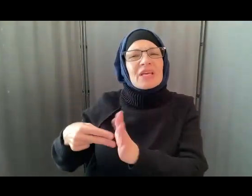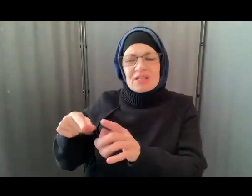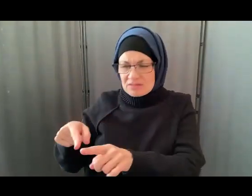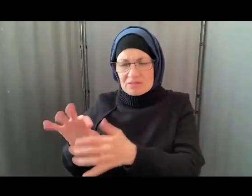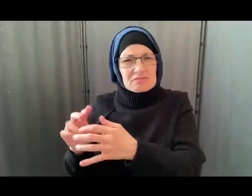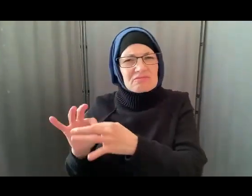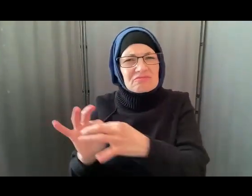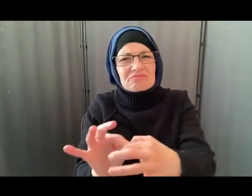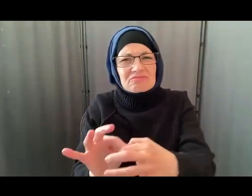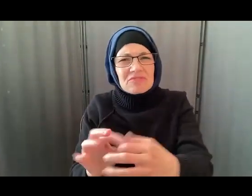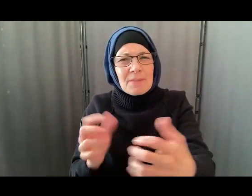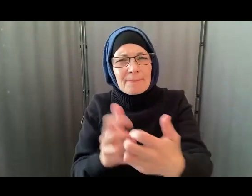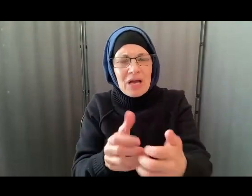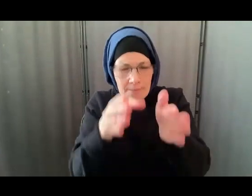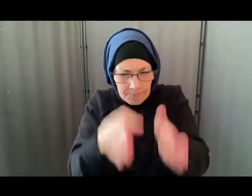sin.